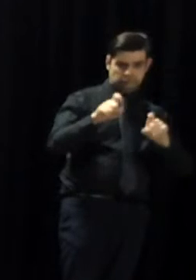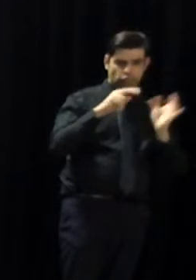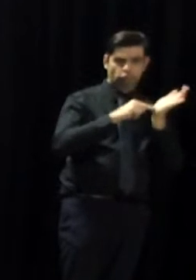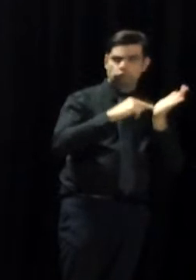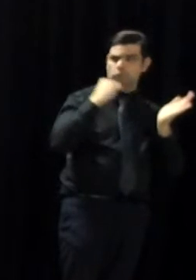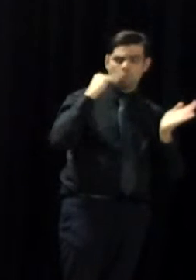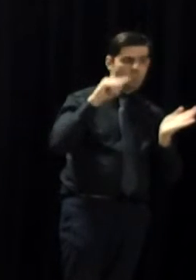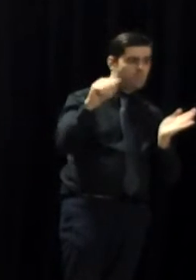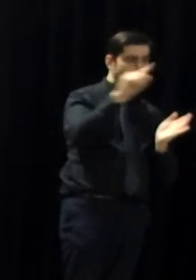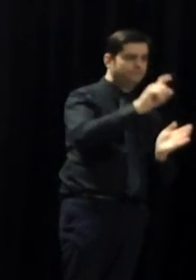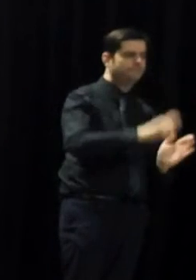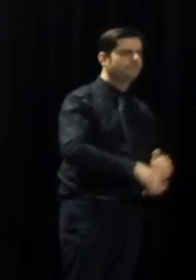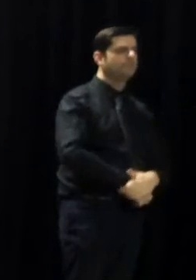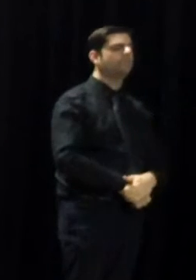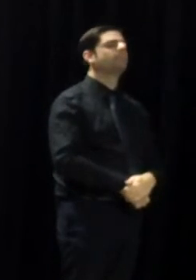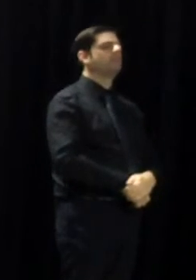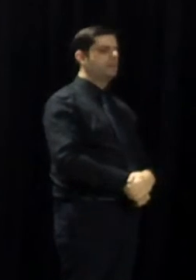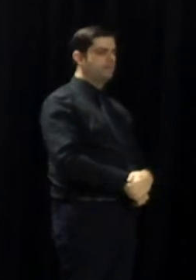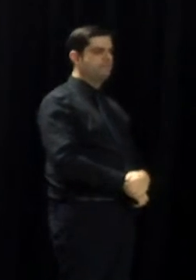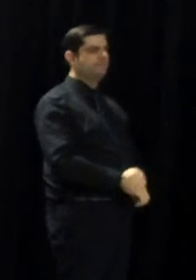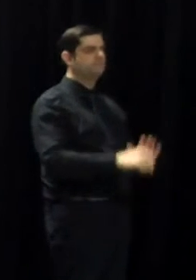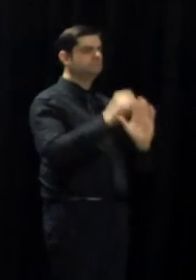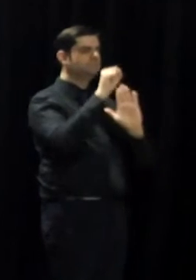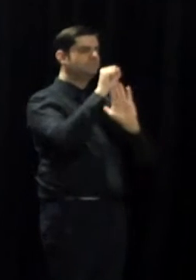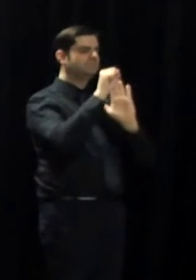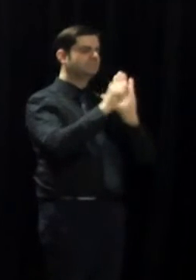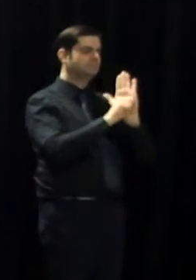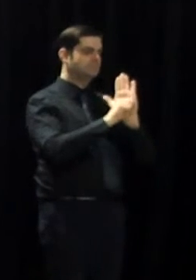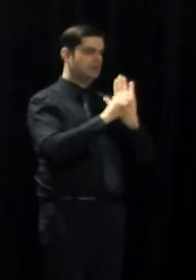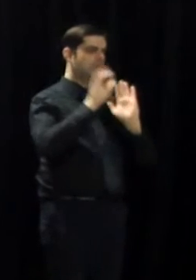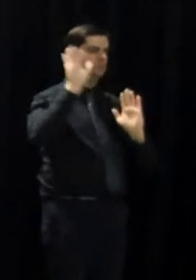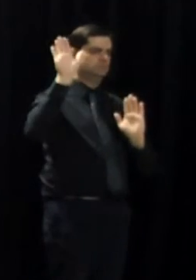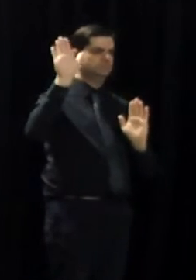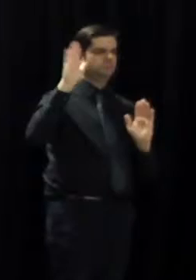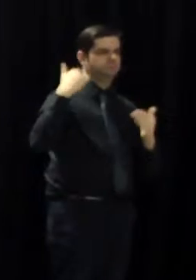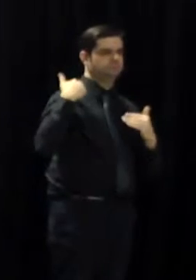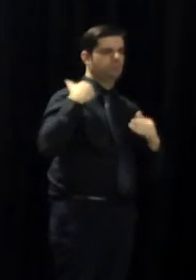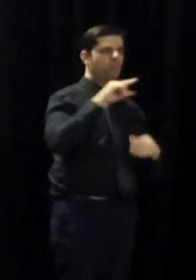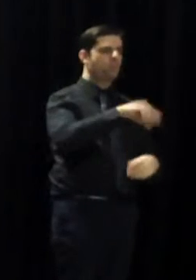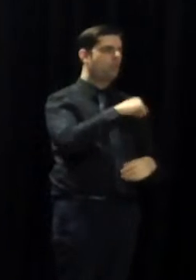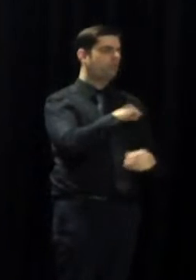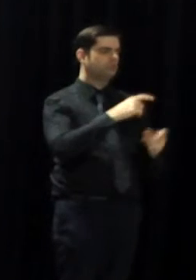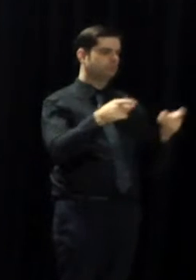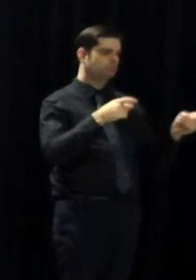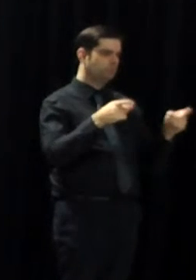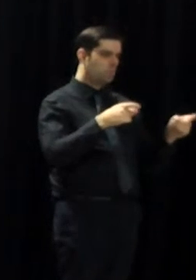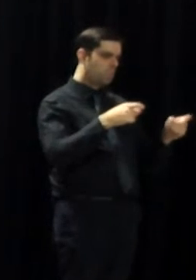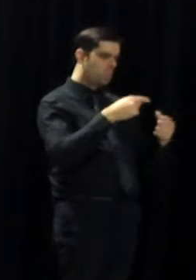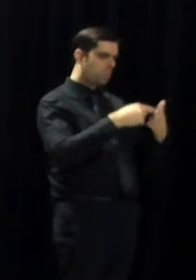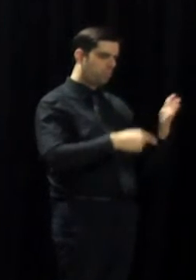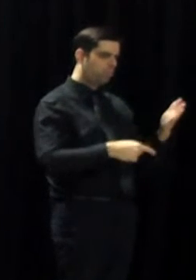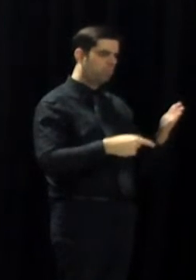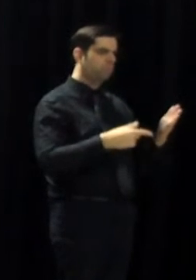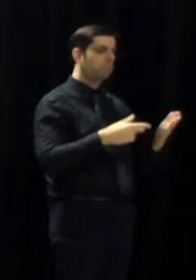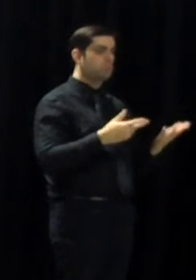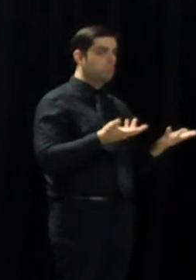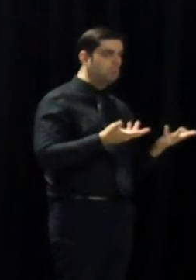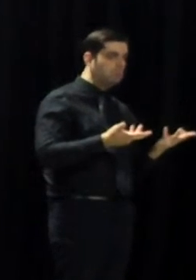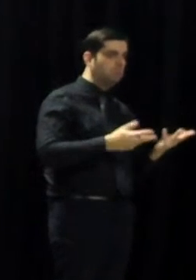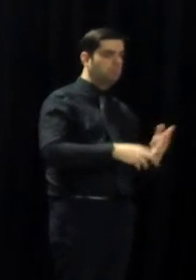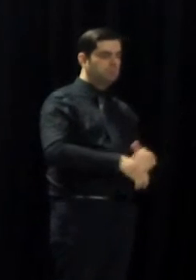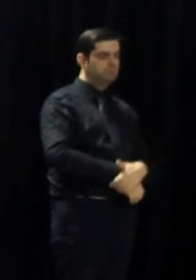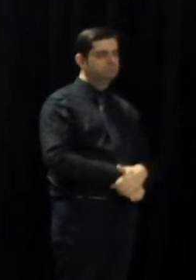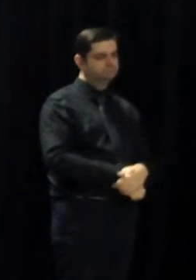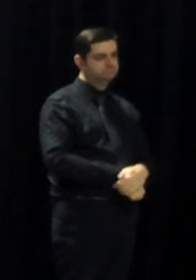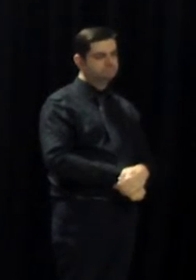controls within, whether it's infection control, and again, the elevated cases in nursing